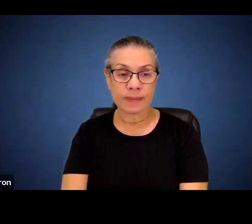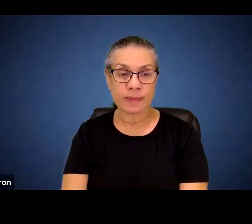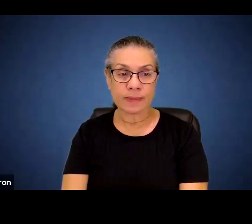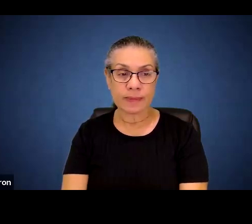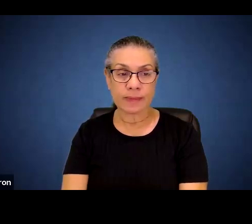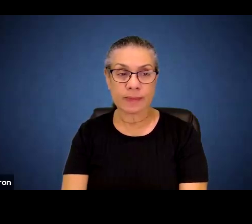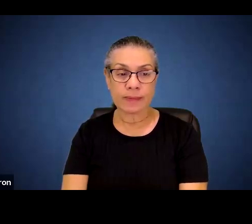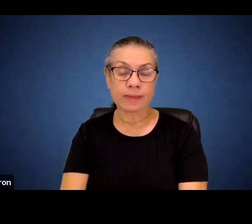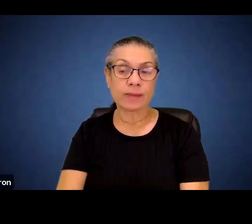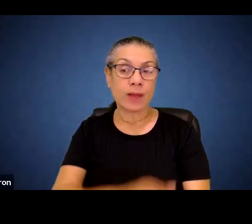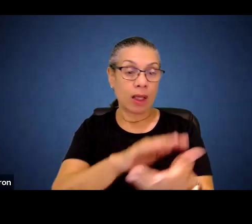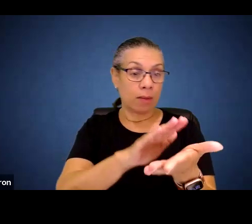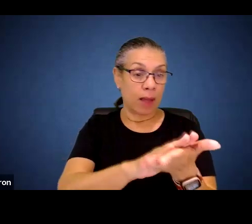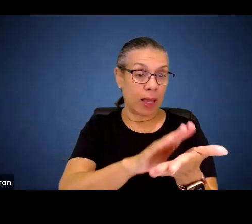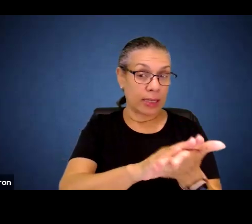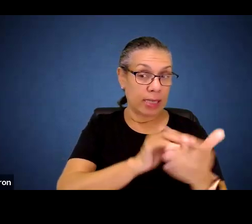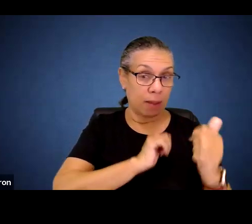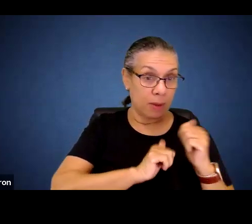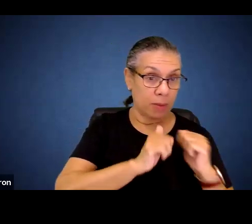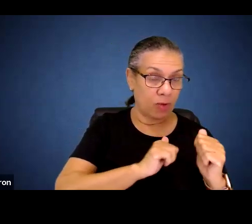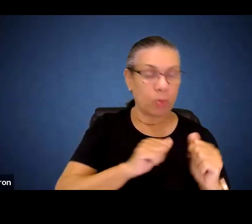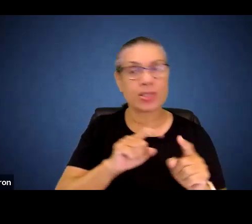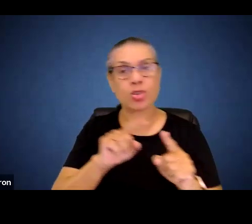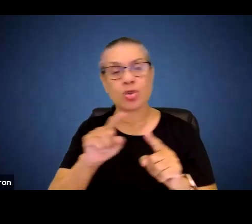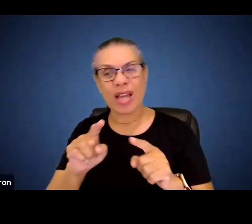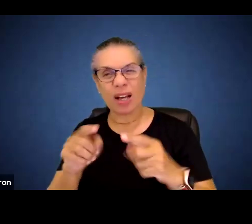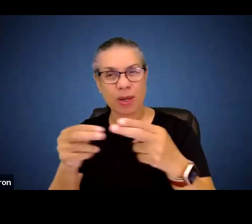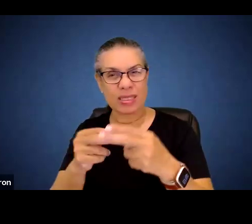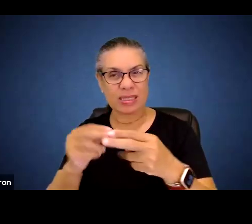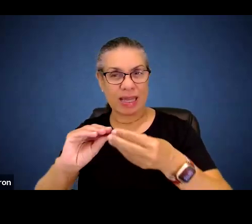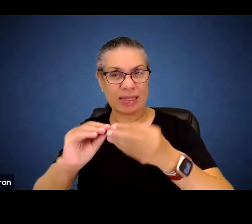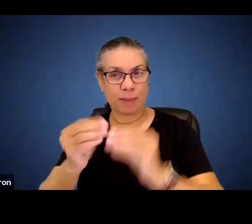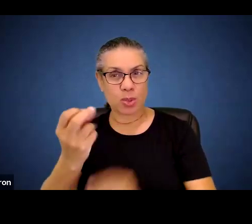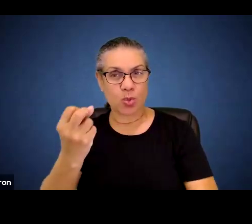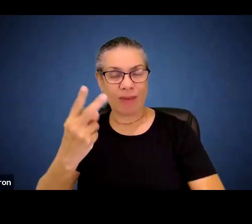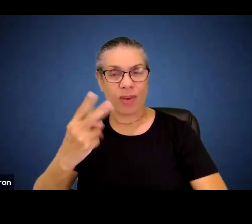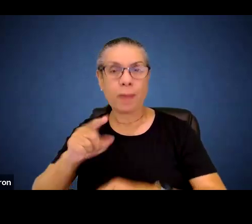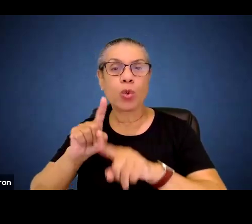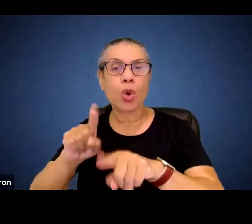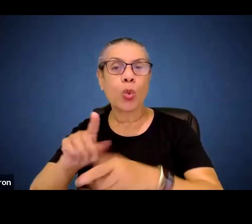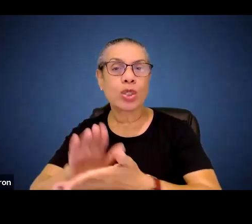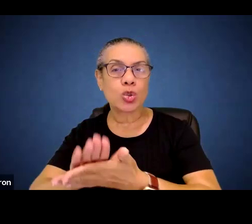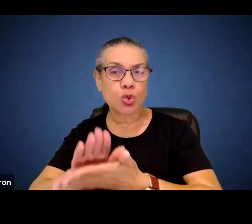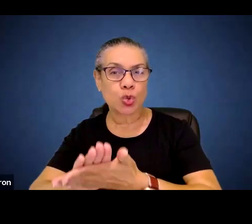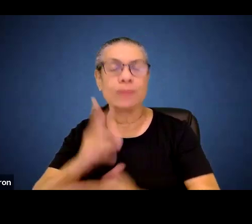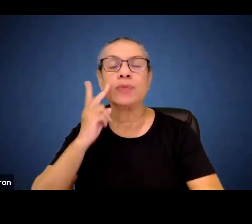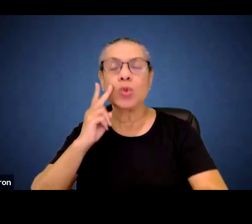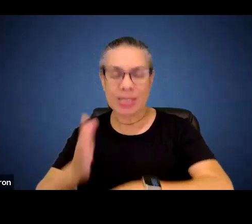Moving from academic performance to attendance, which is slide 12, we can see a similar pattern of